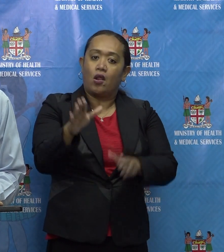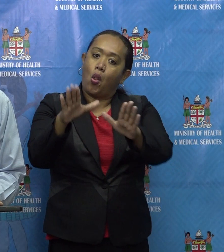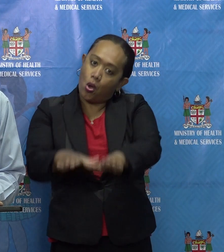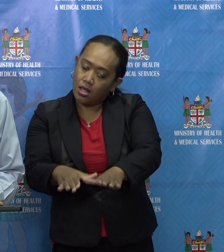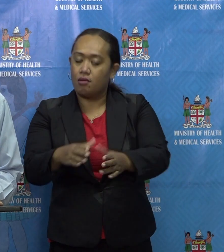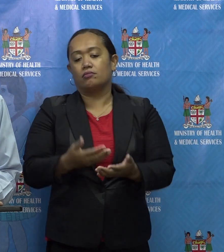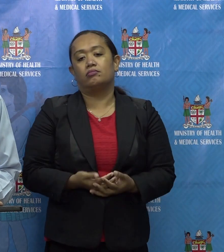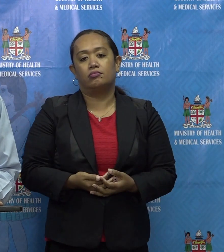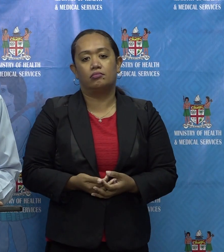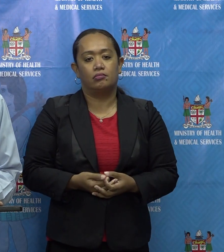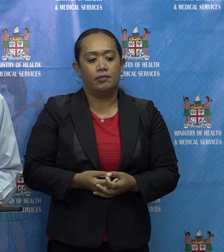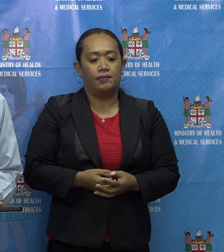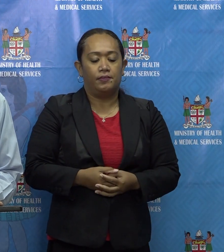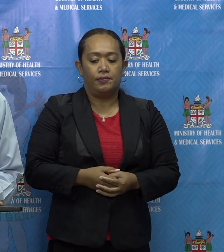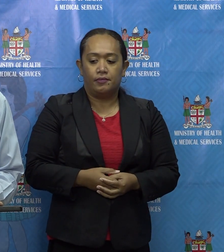There is a measure of absolute